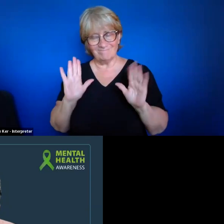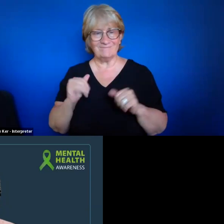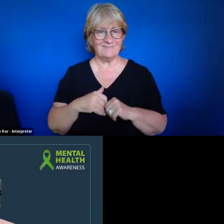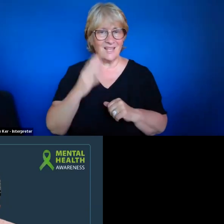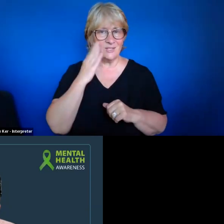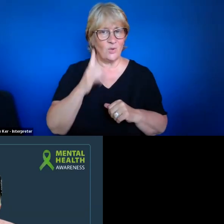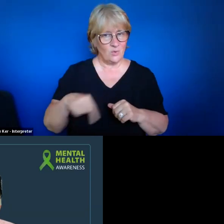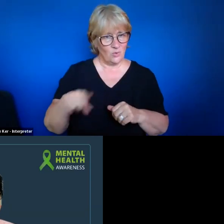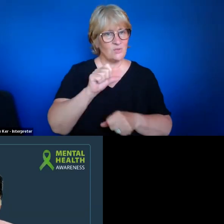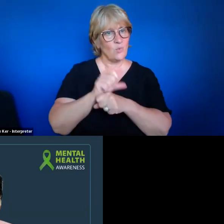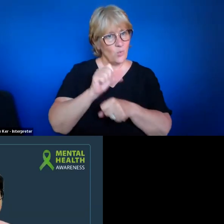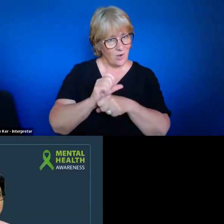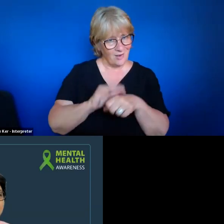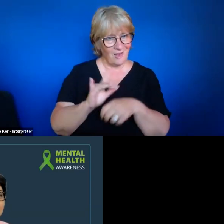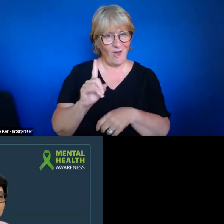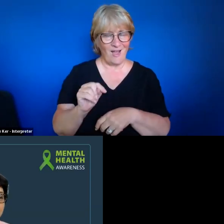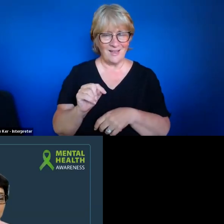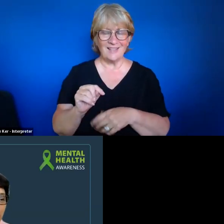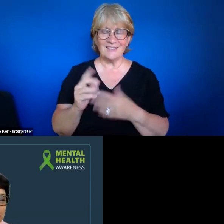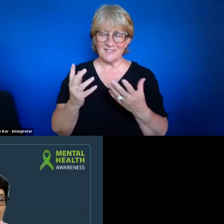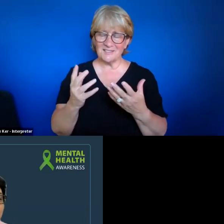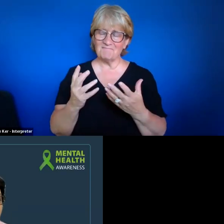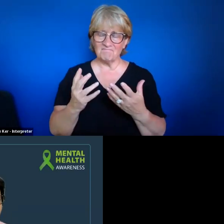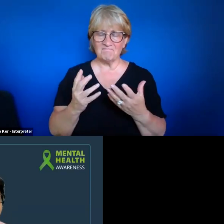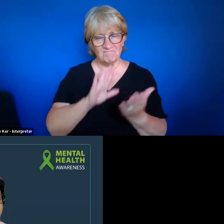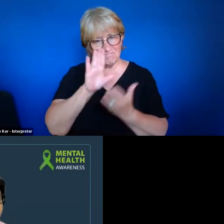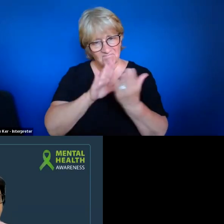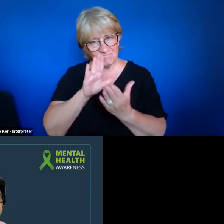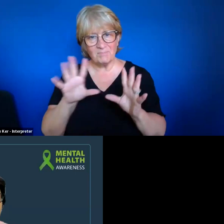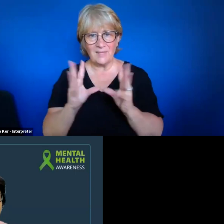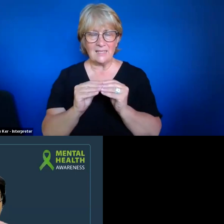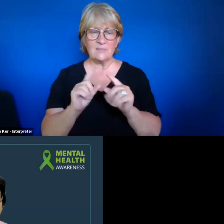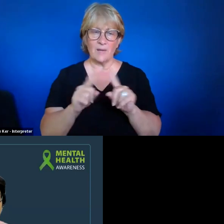are working on it, Betsy and team, but I just want to emphasize that.